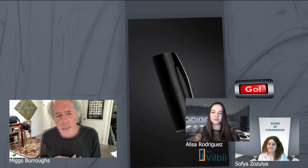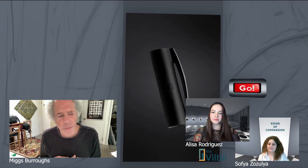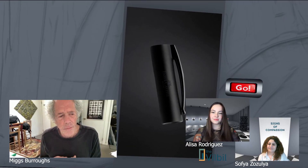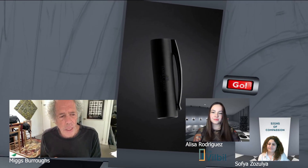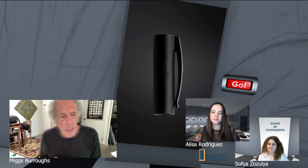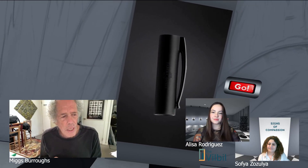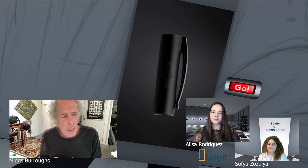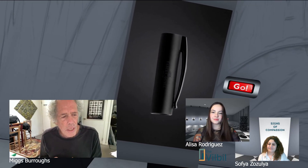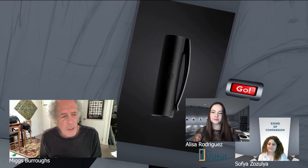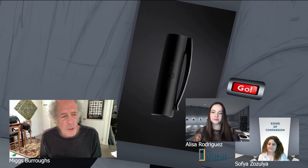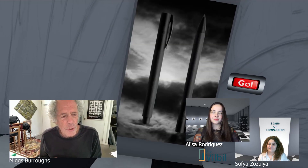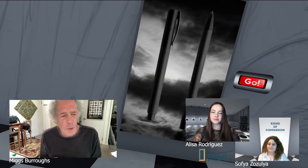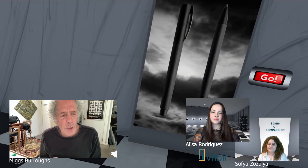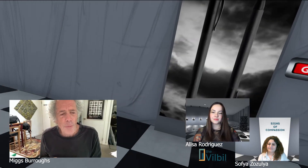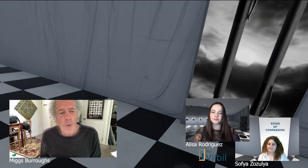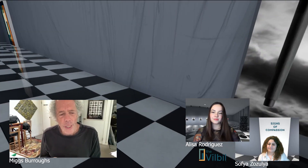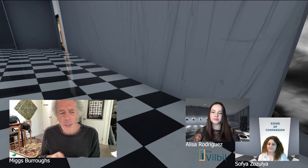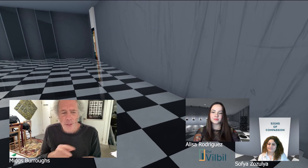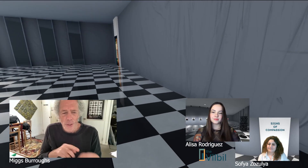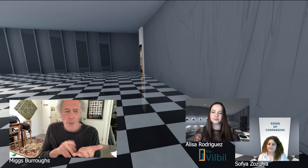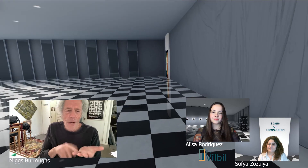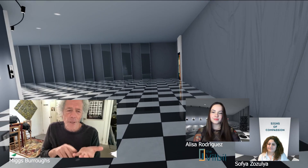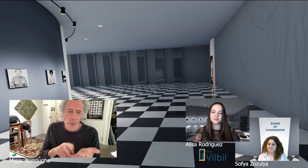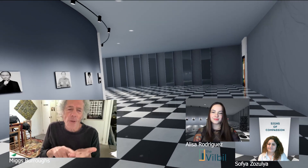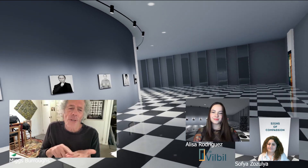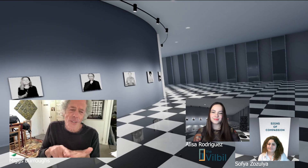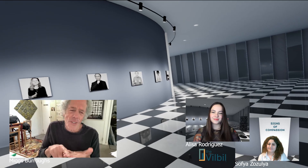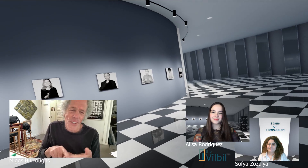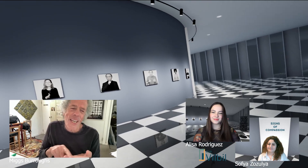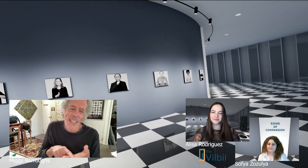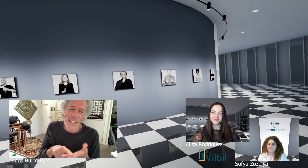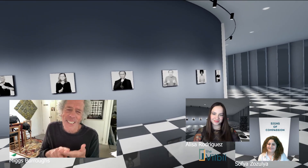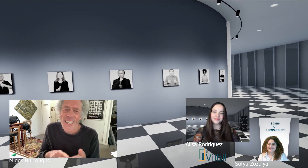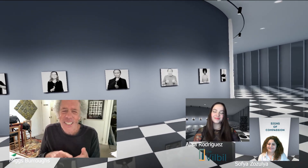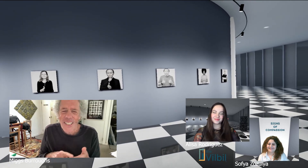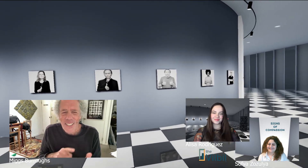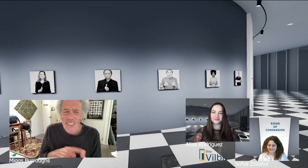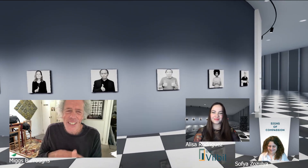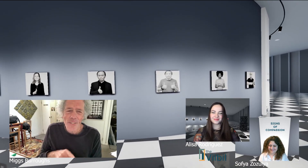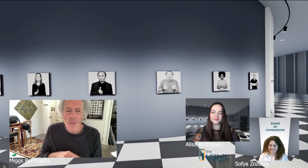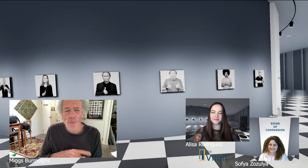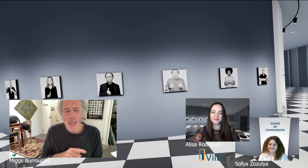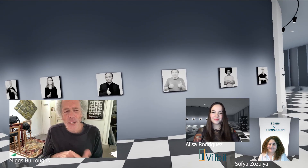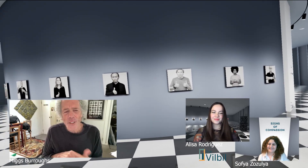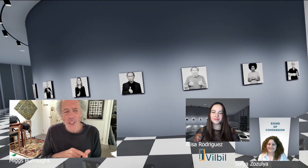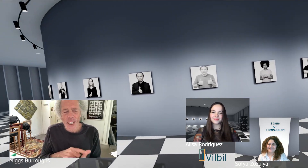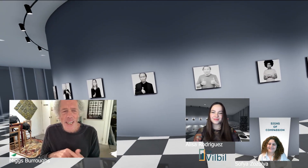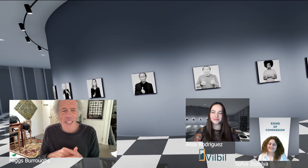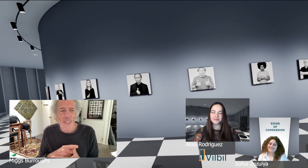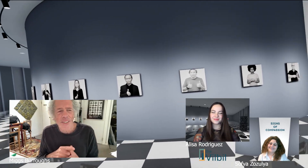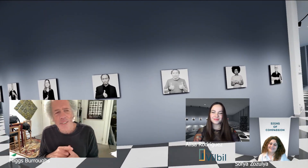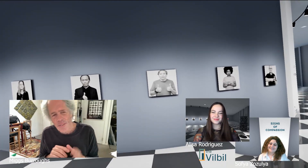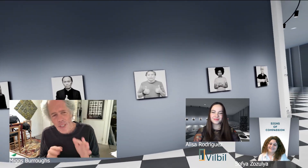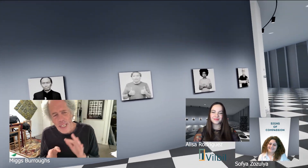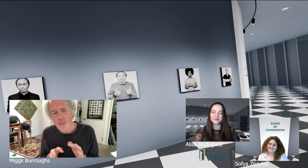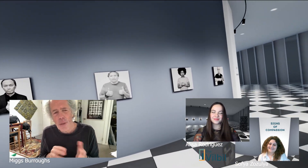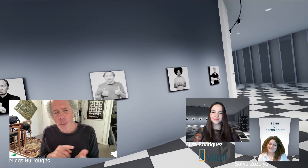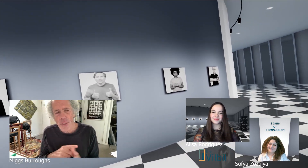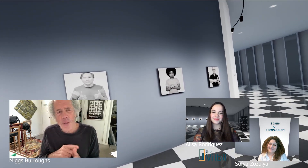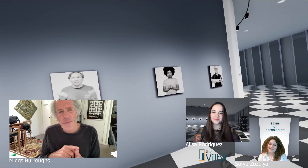And so at one point I started counting words, and Signs of Compassion has maybe